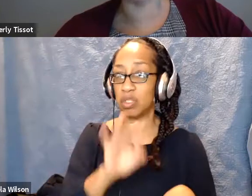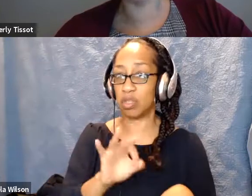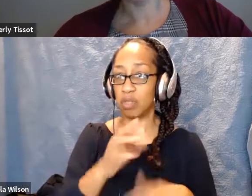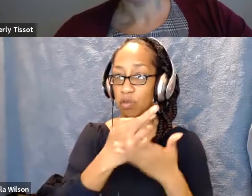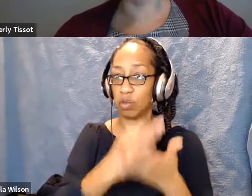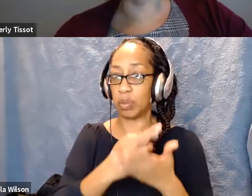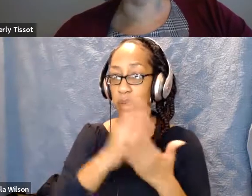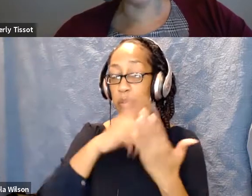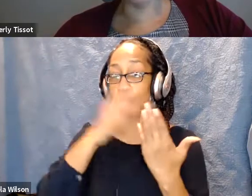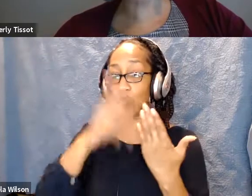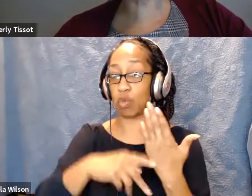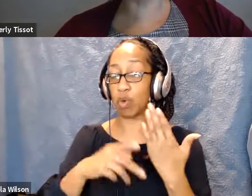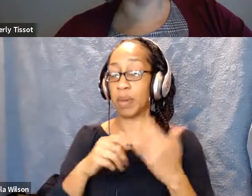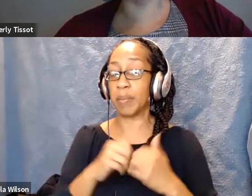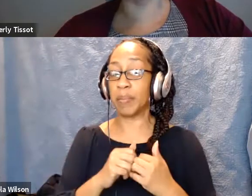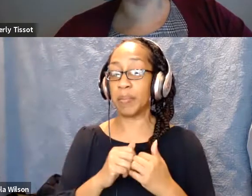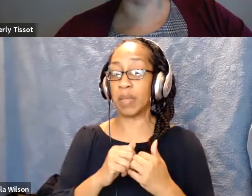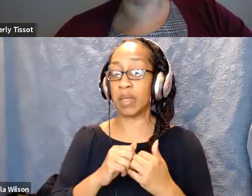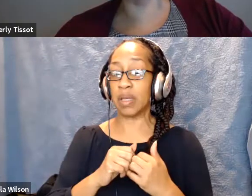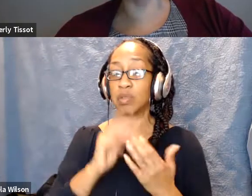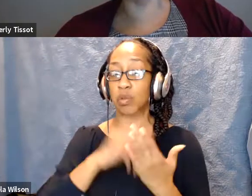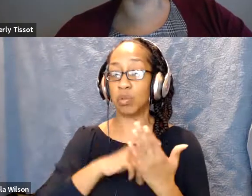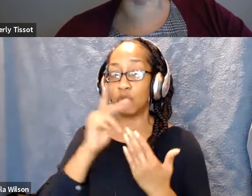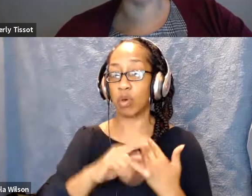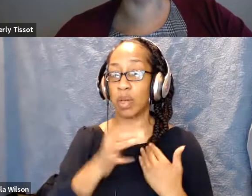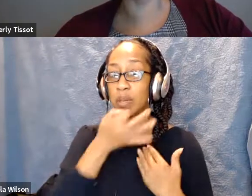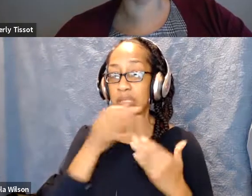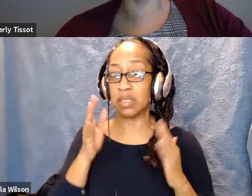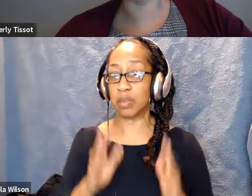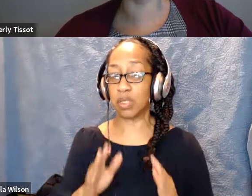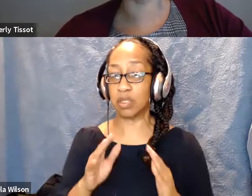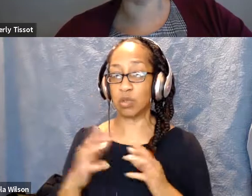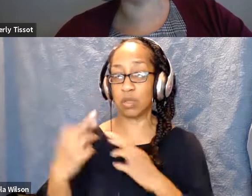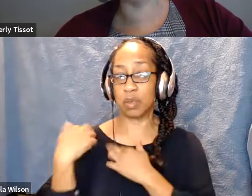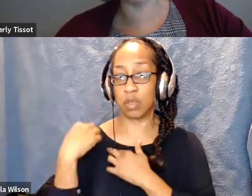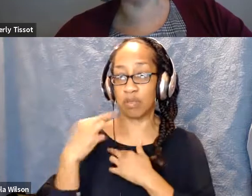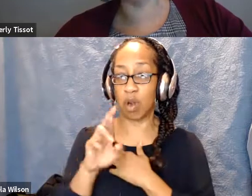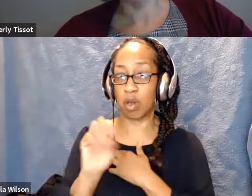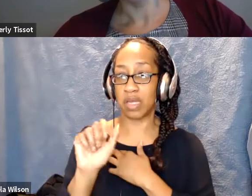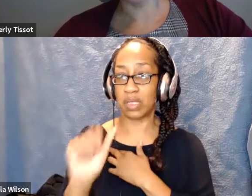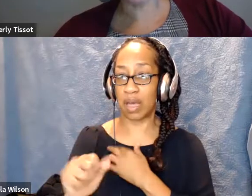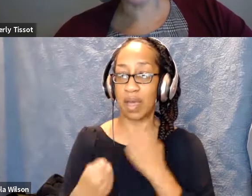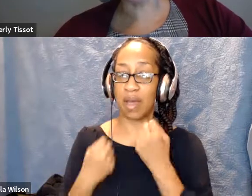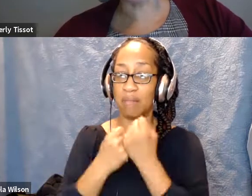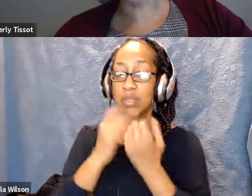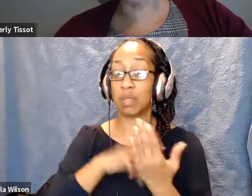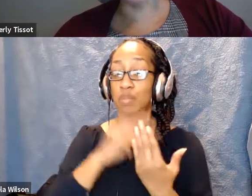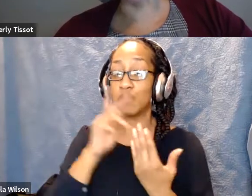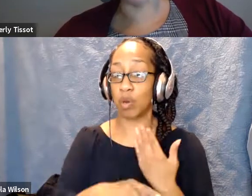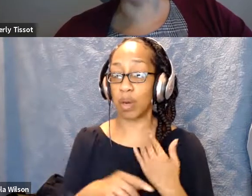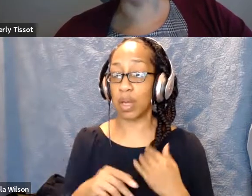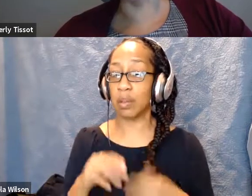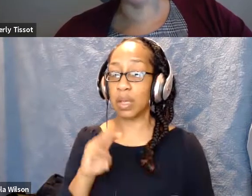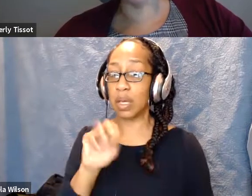Program Unit and the Program Specialist responsible for RSA's advocacy programs. Ms. Doback is a member